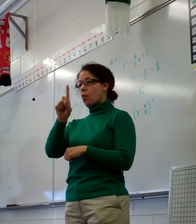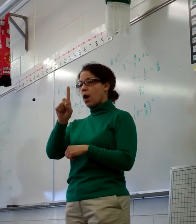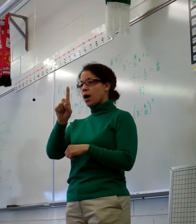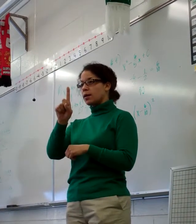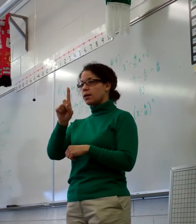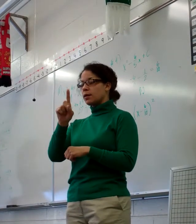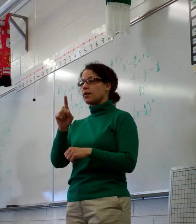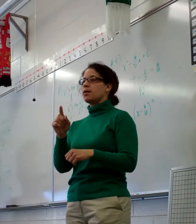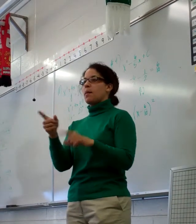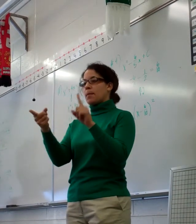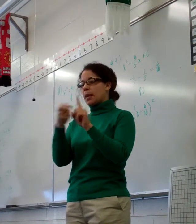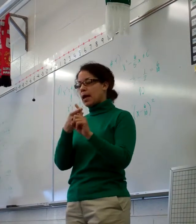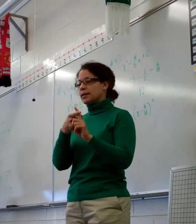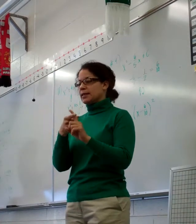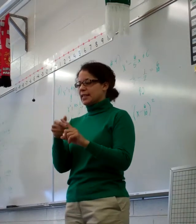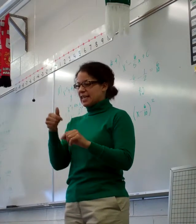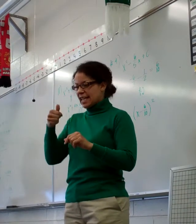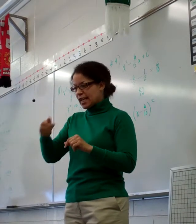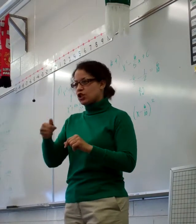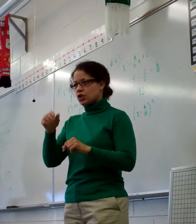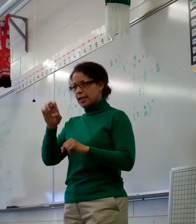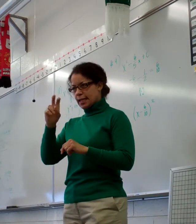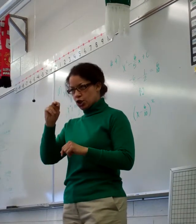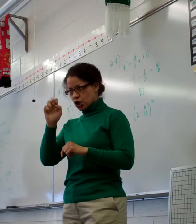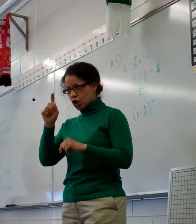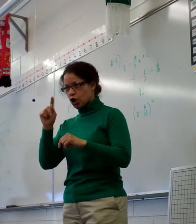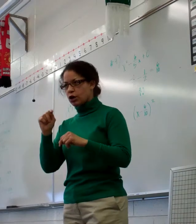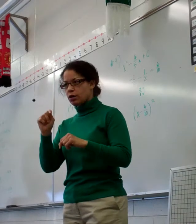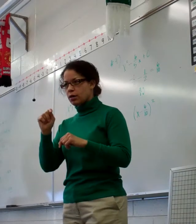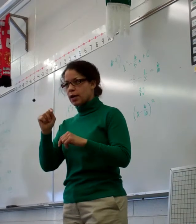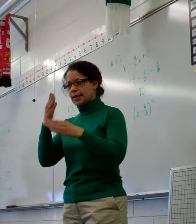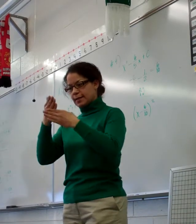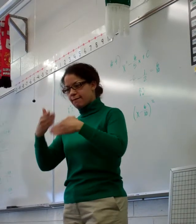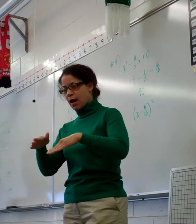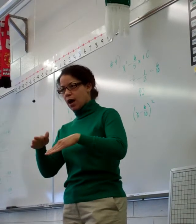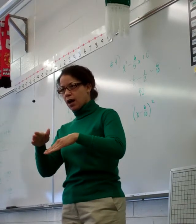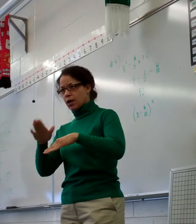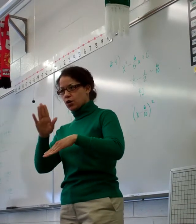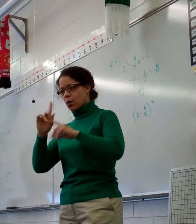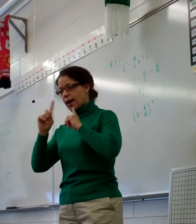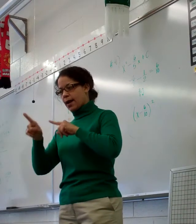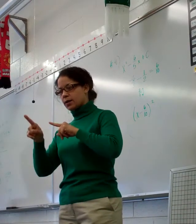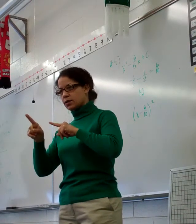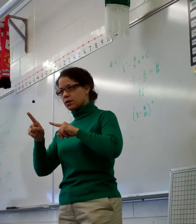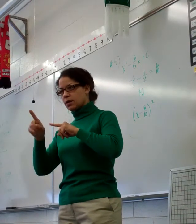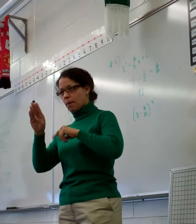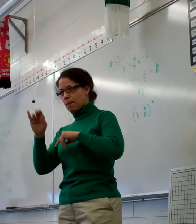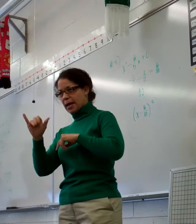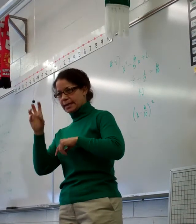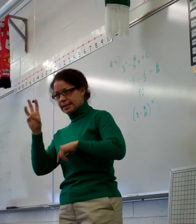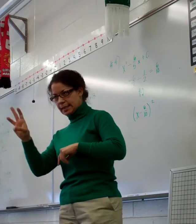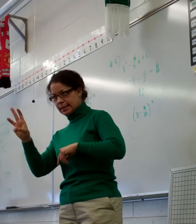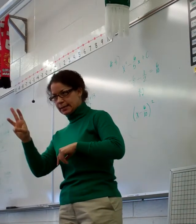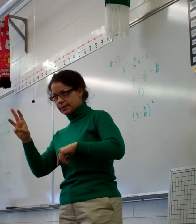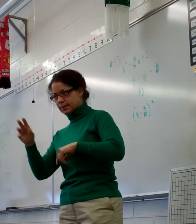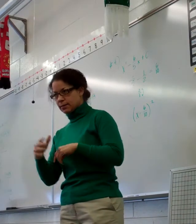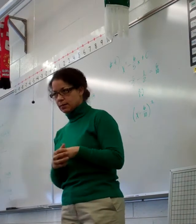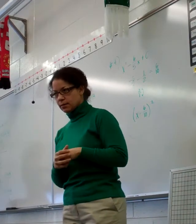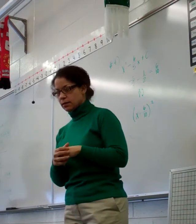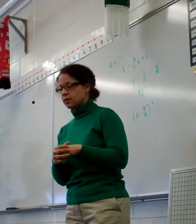press enter, and then divide your answer by 6. Because if you put it all in at once, if you do 1 plus that divided by 6,